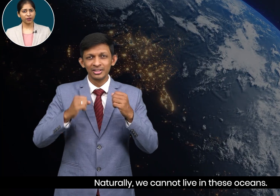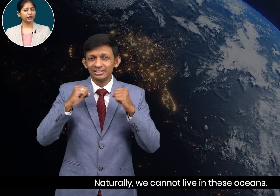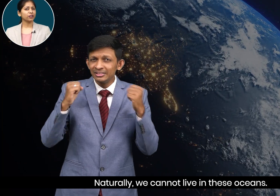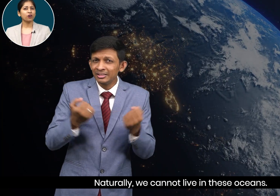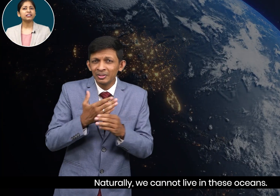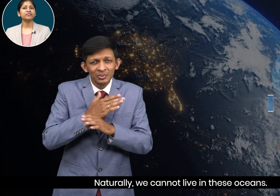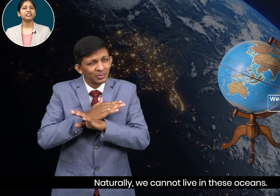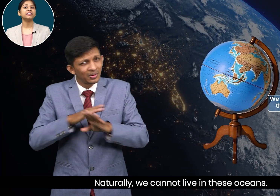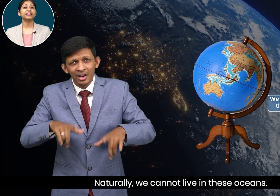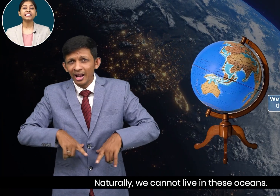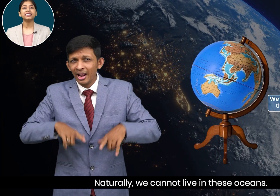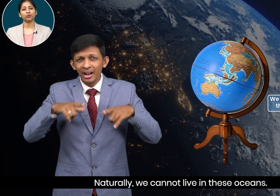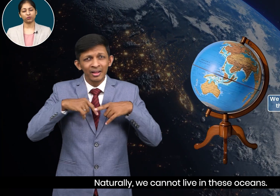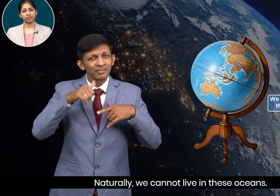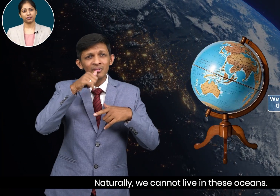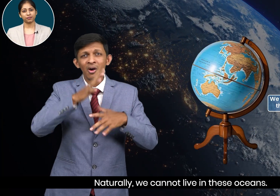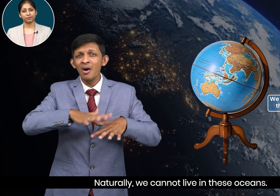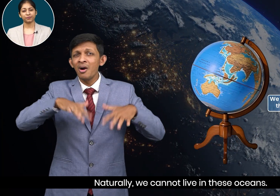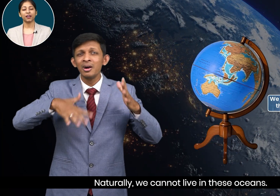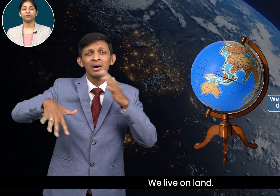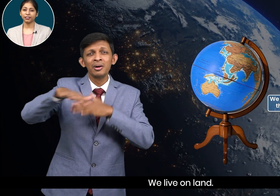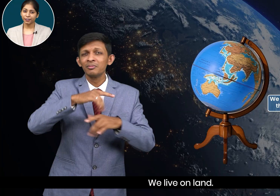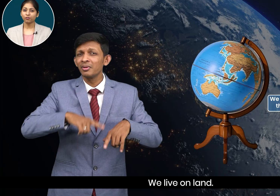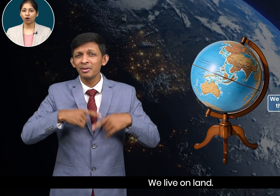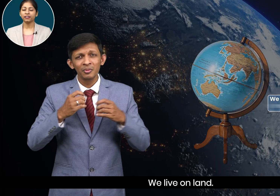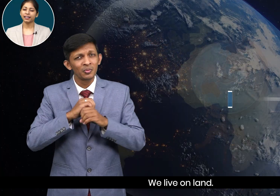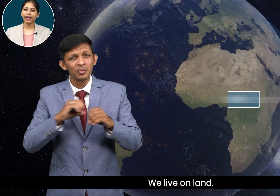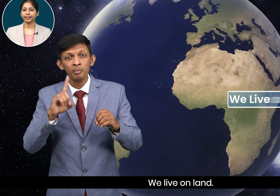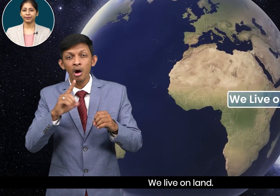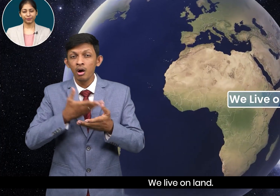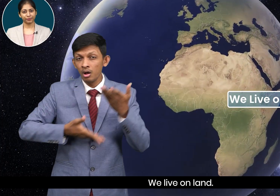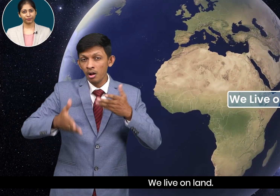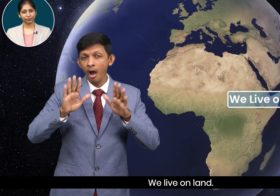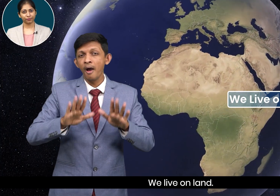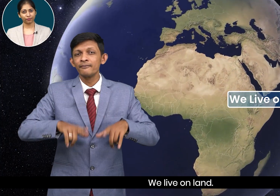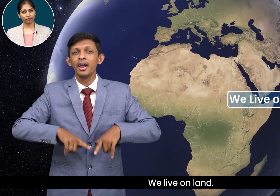Naturally, we cannot live in these oceans. We live on land.